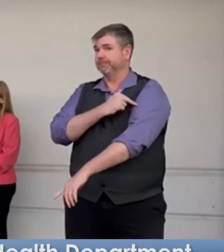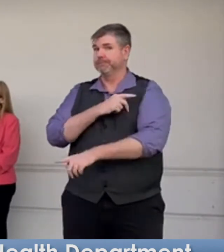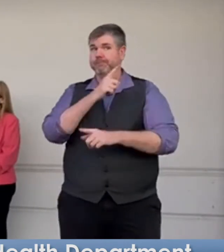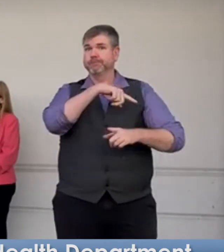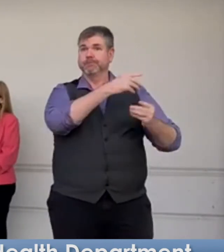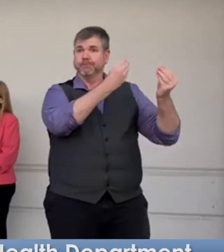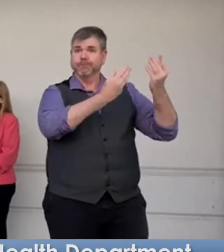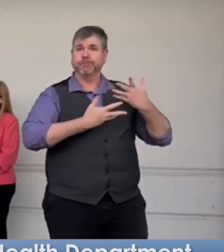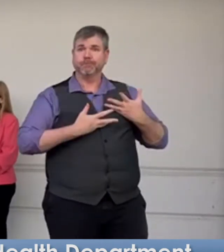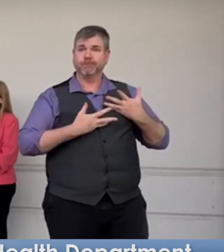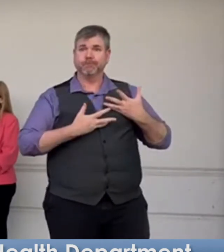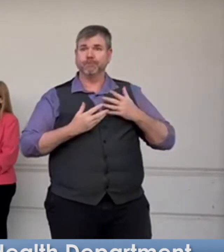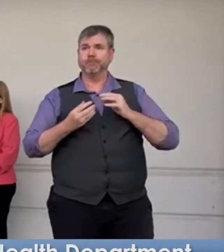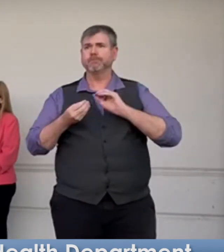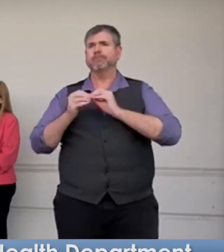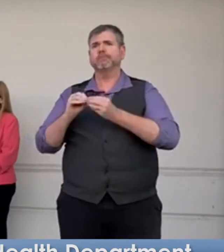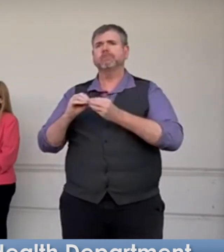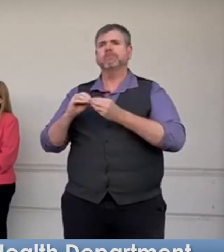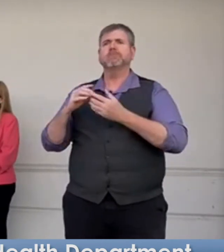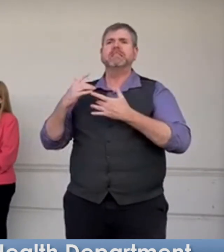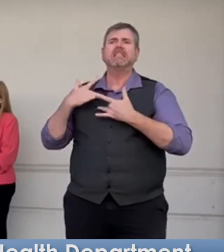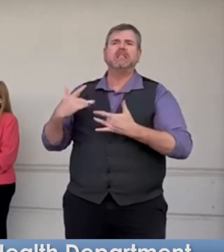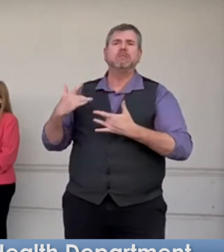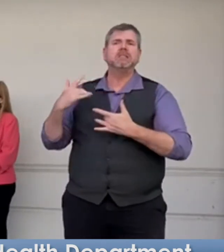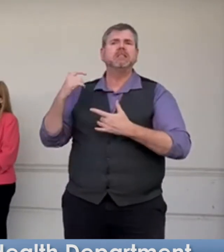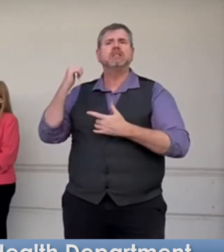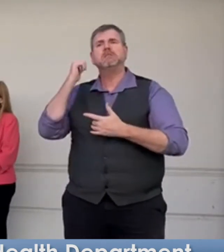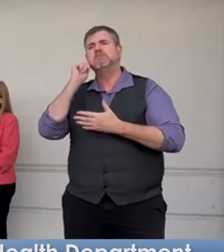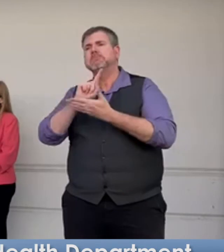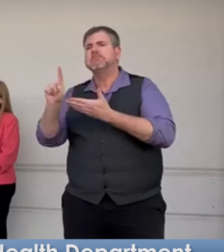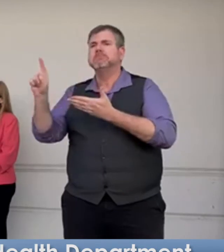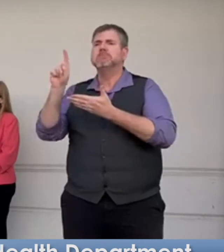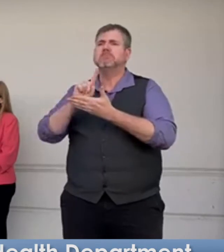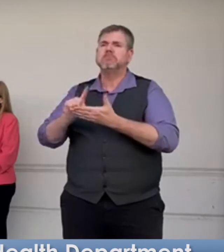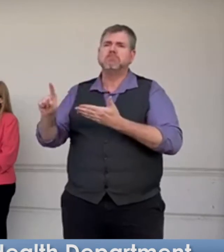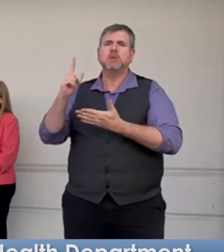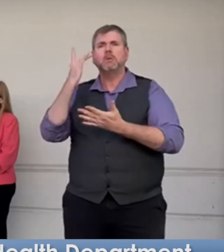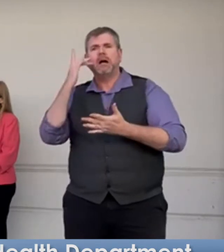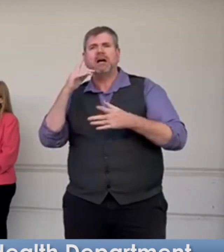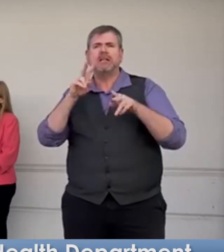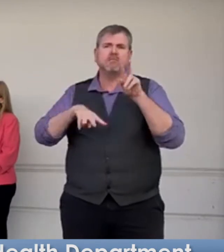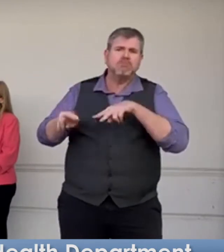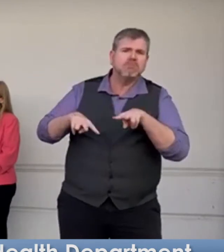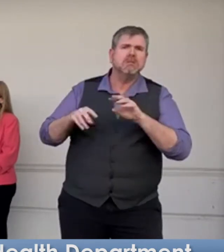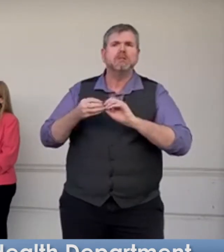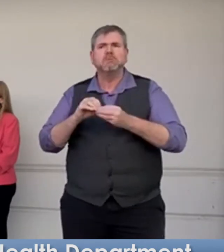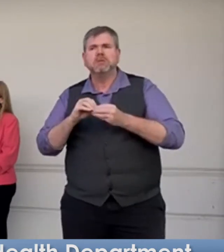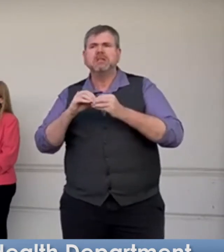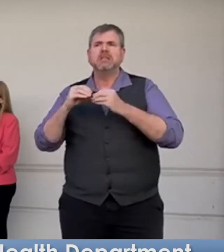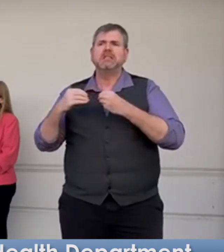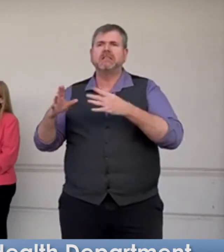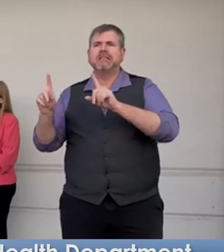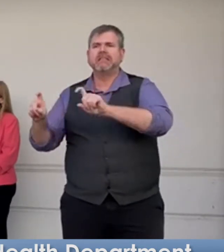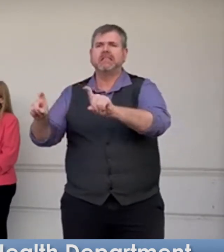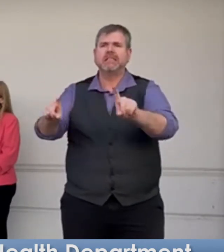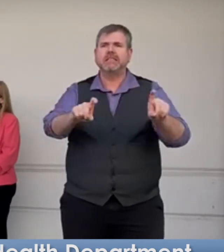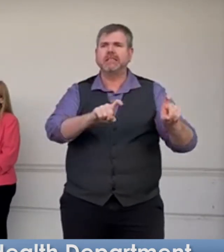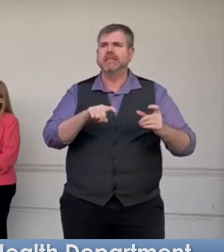are starting to see our hospitalizations go up. You can begin to see that on the county's